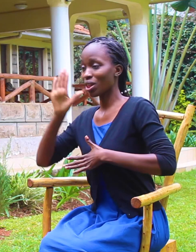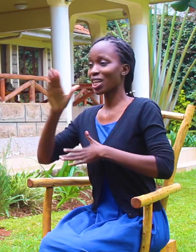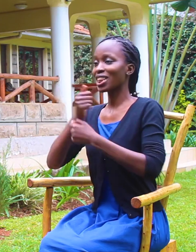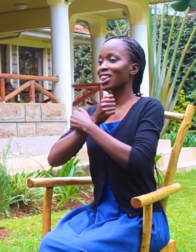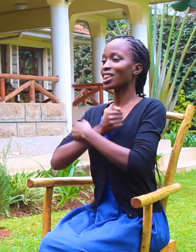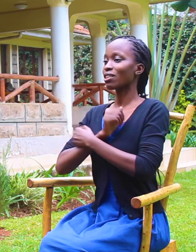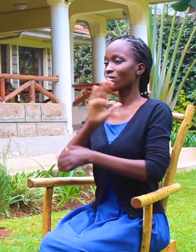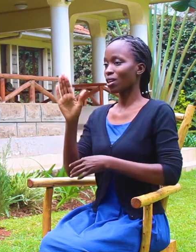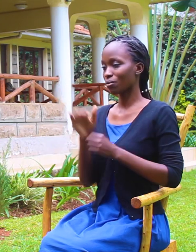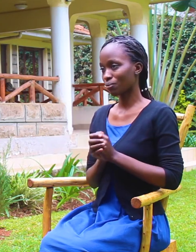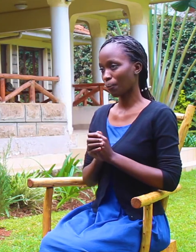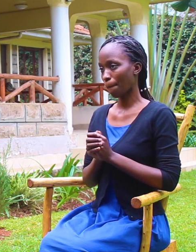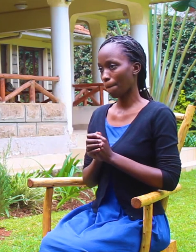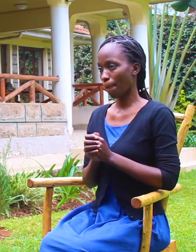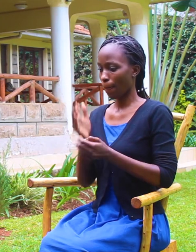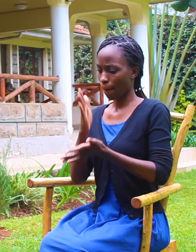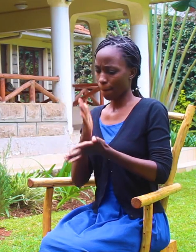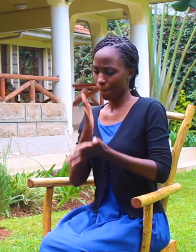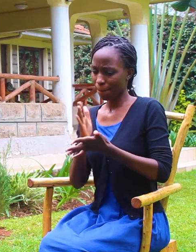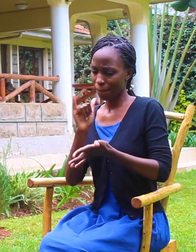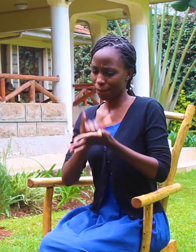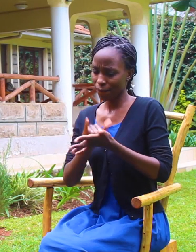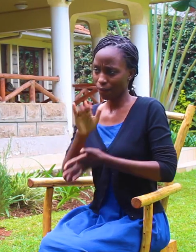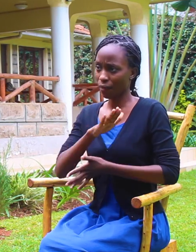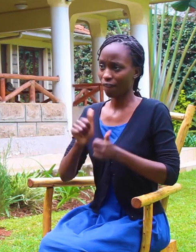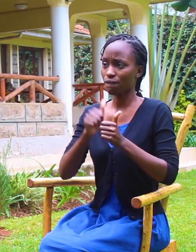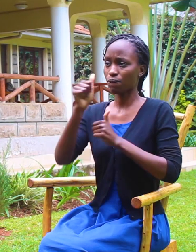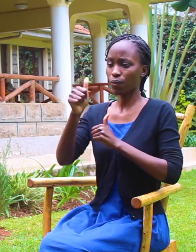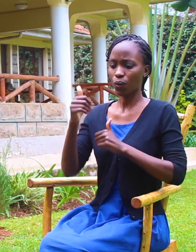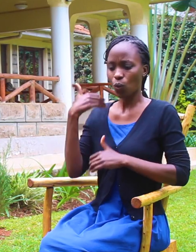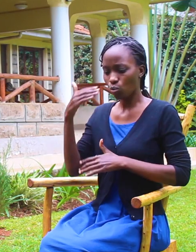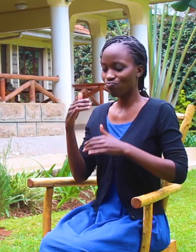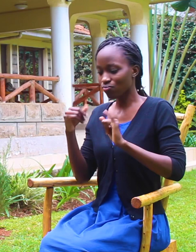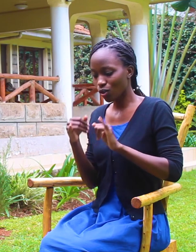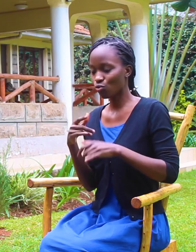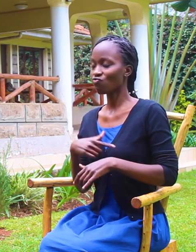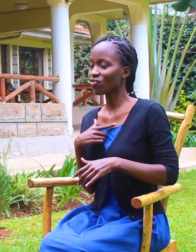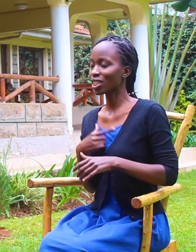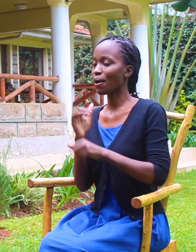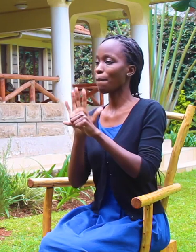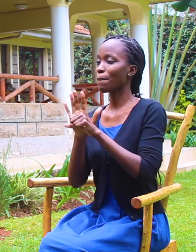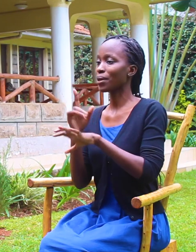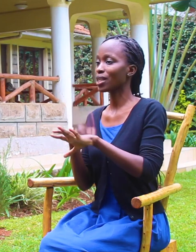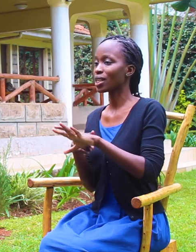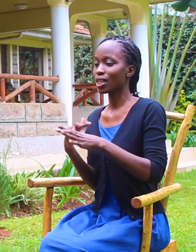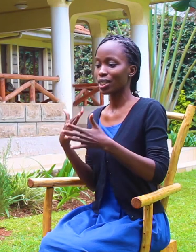And as much as Mara is far, we used to visit her many times until we knew that now